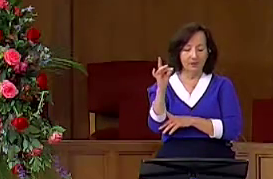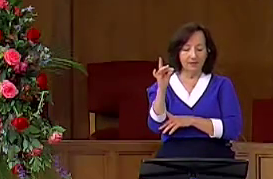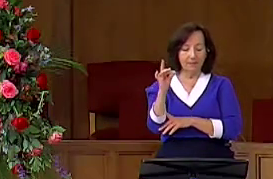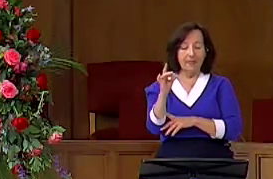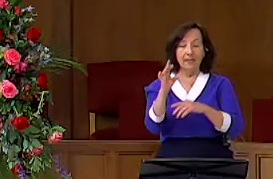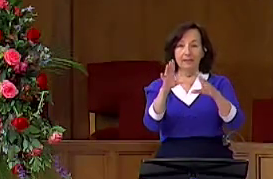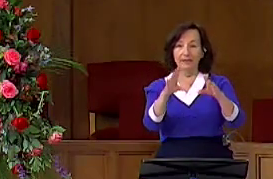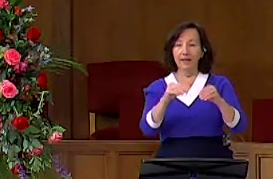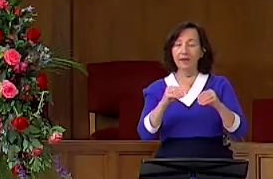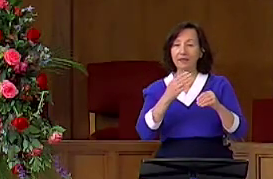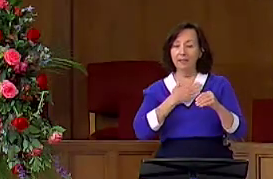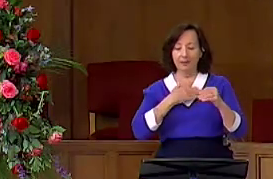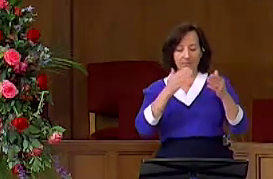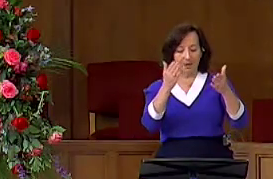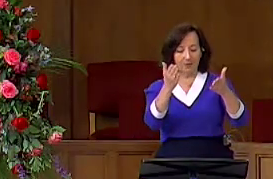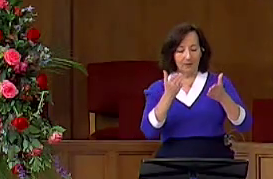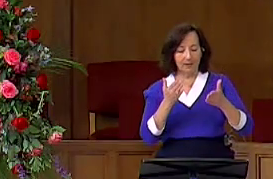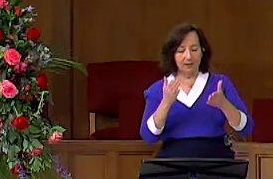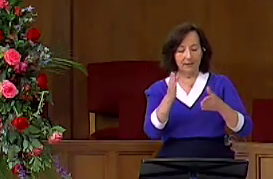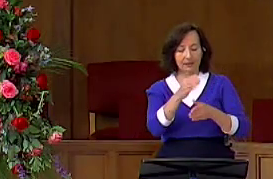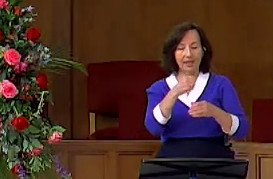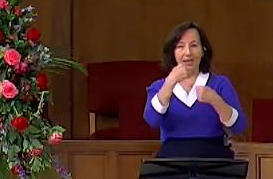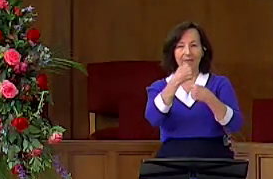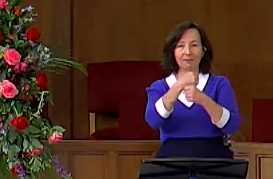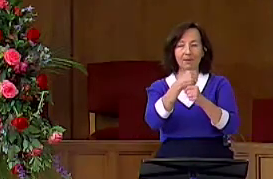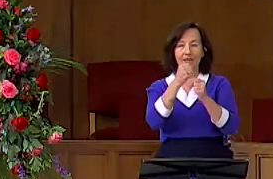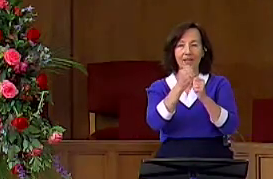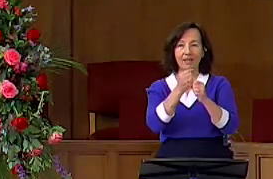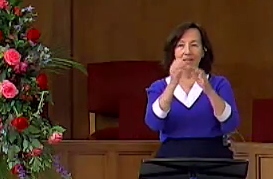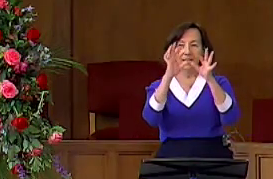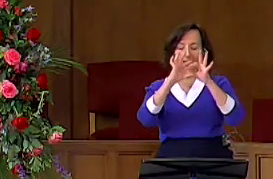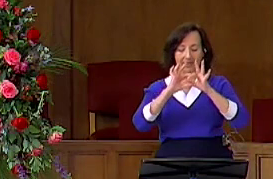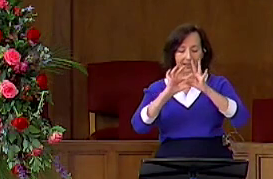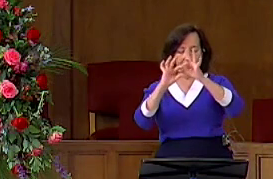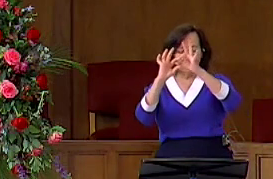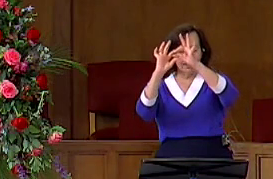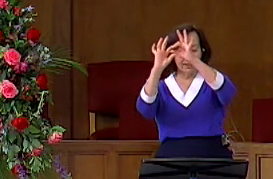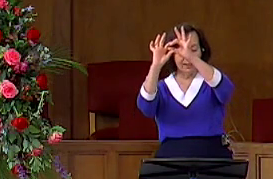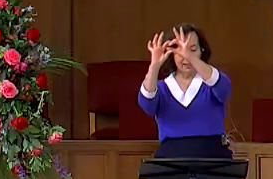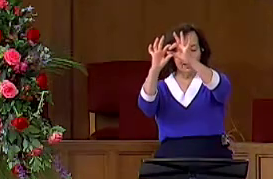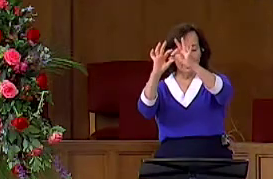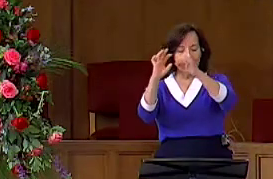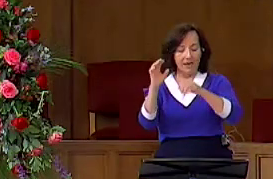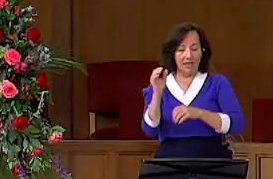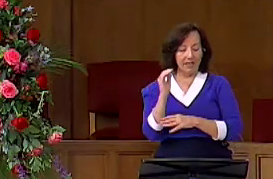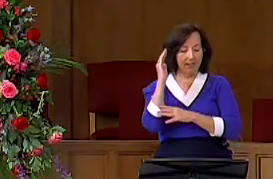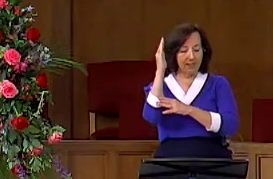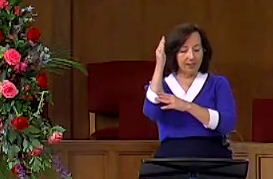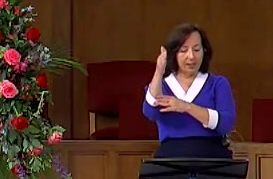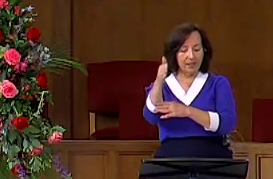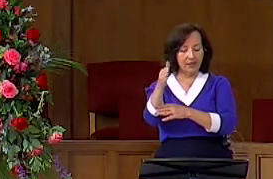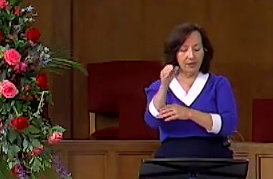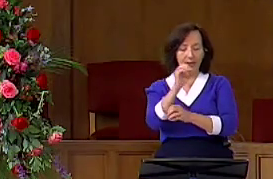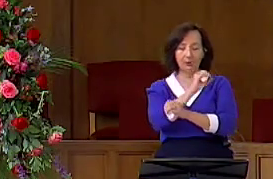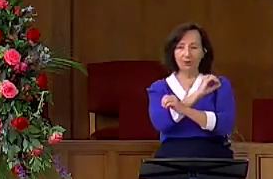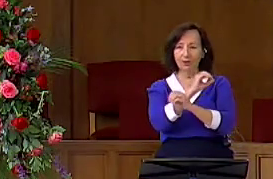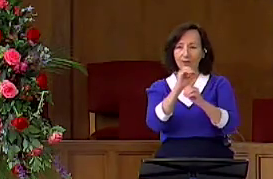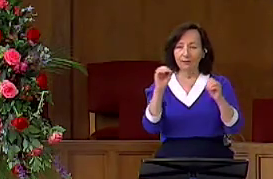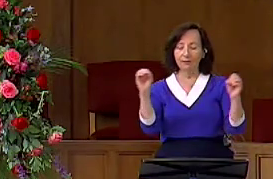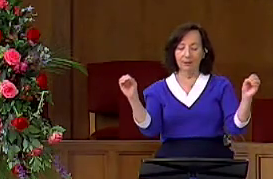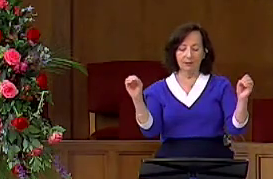choose. Take my will and make it Thine. It shall